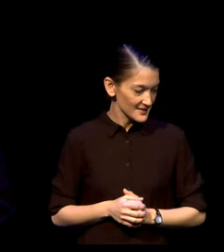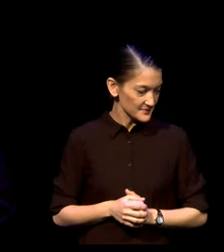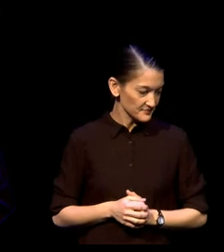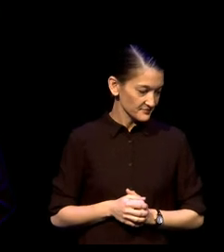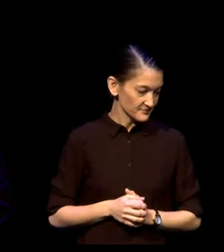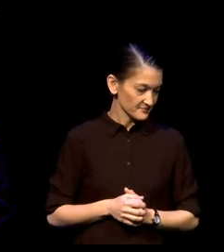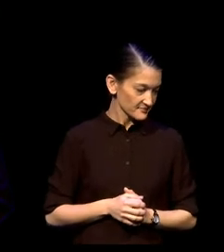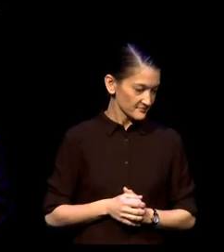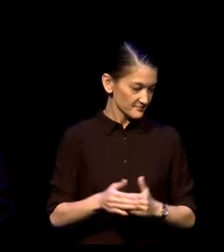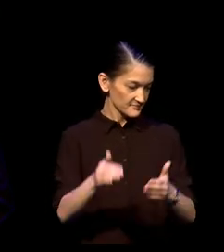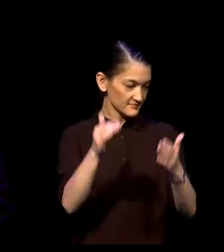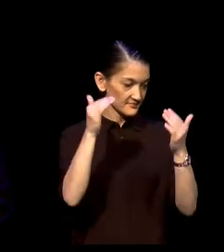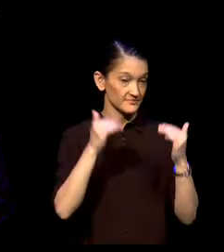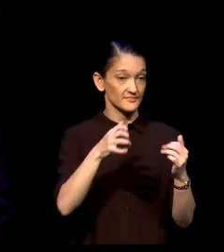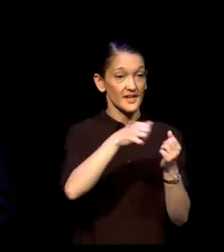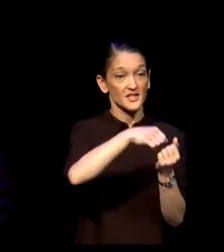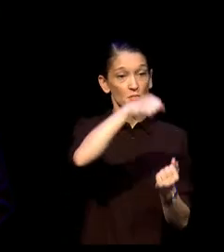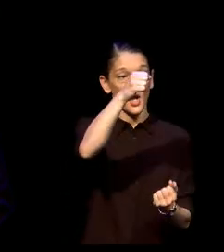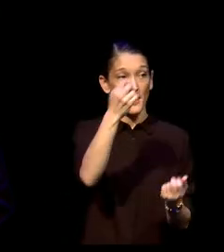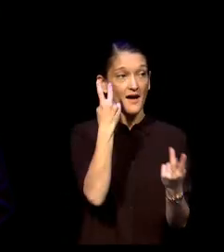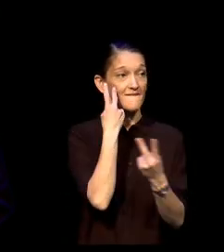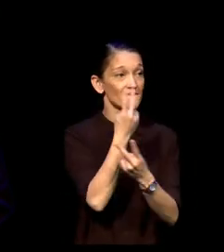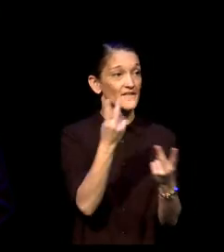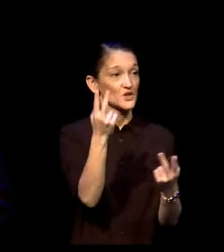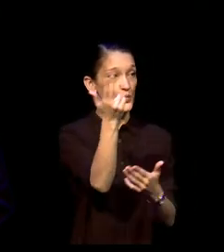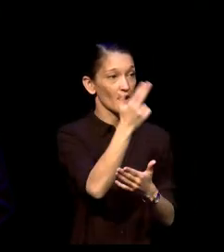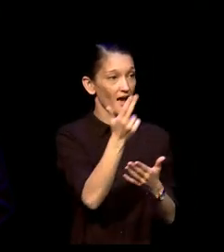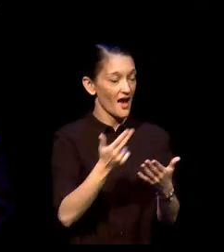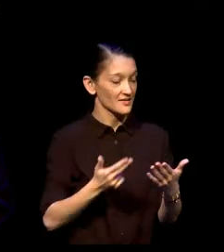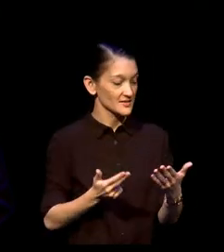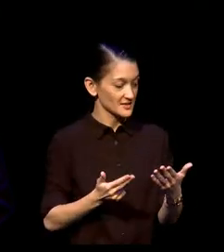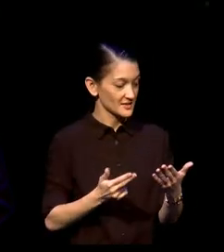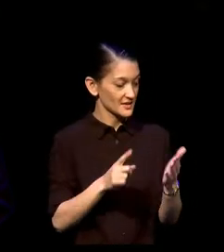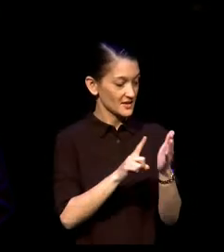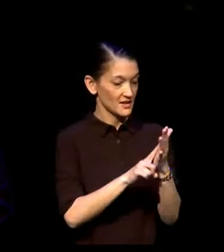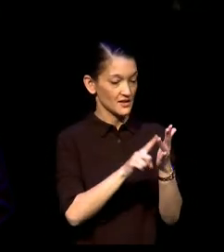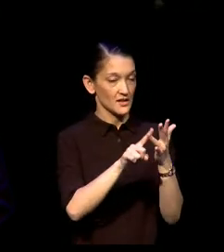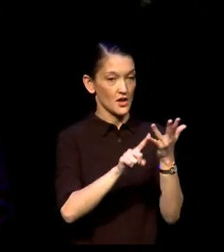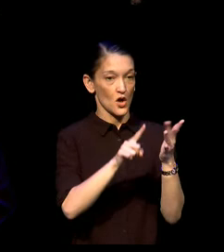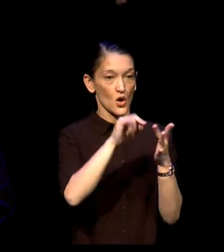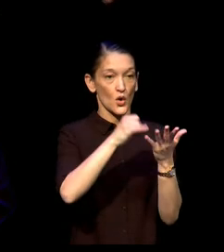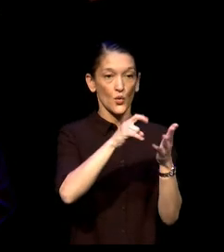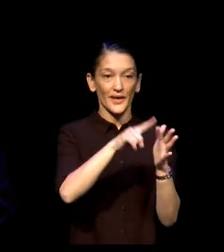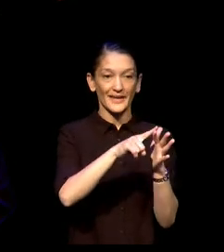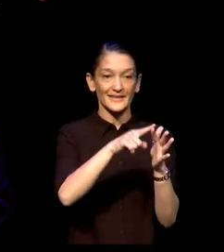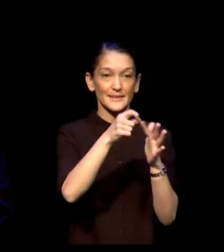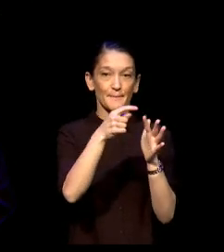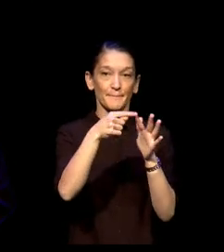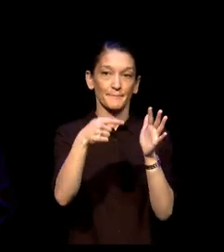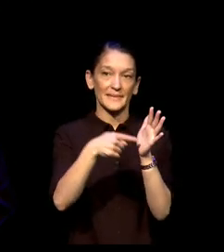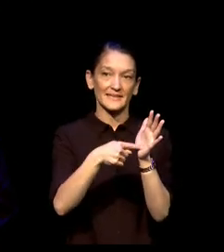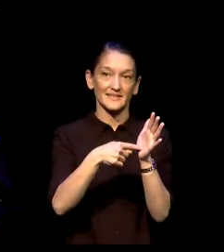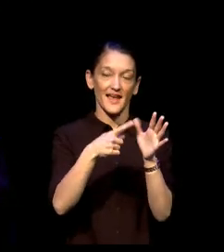The graduate for Diploma of Visual Arts is Louise Pete Anderson.